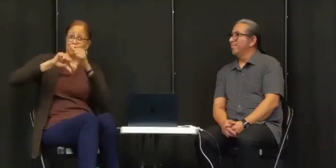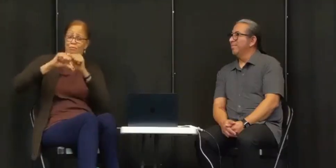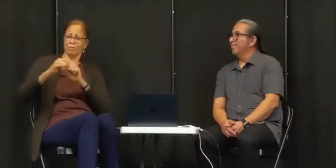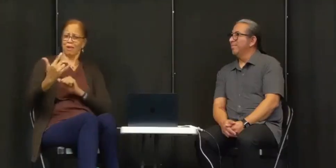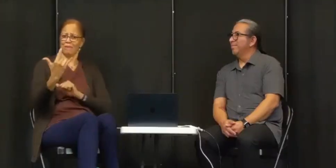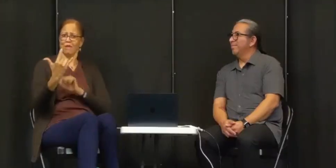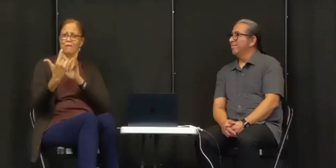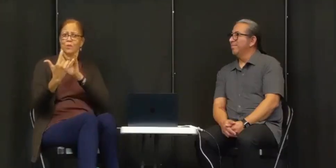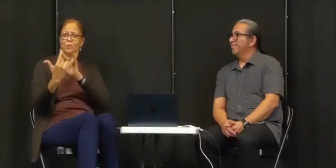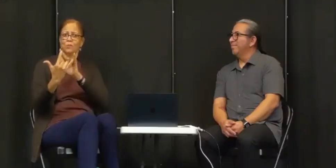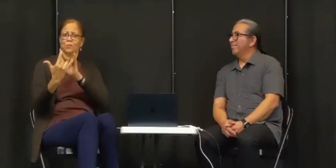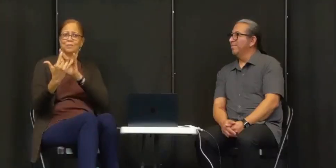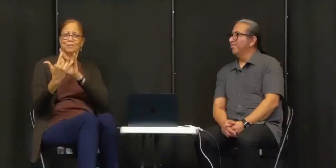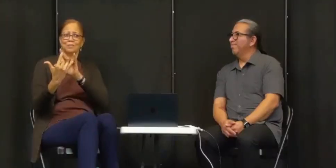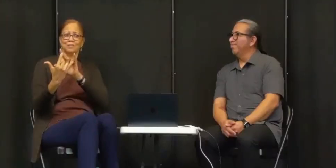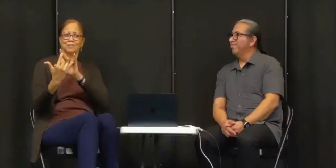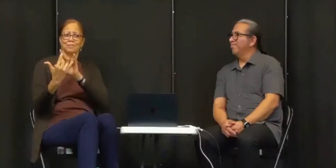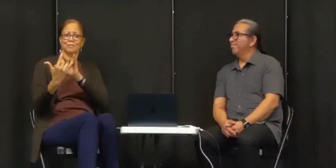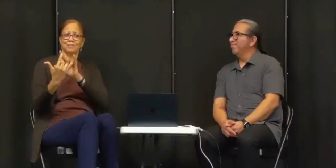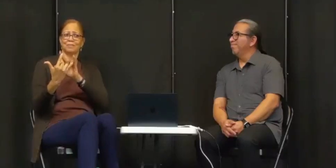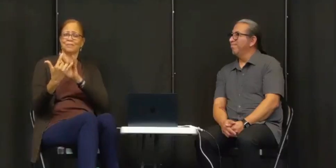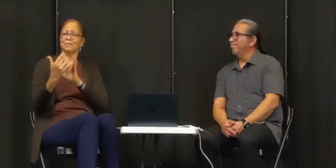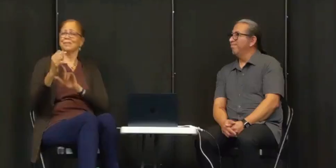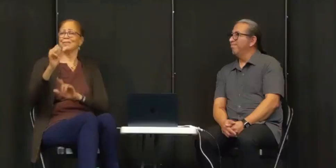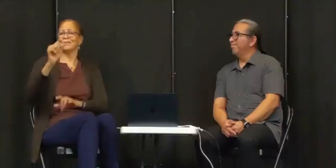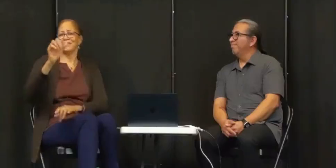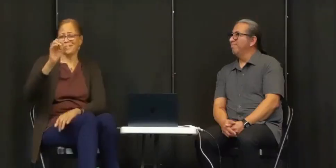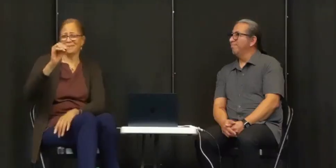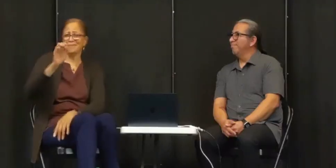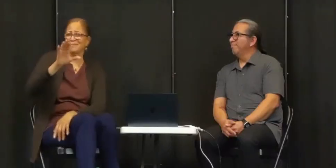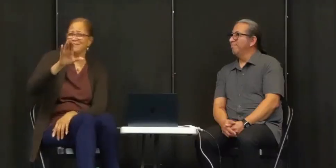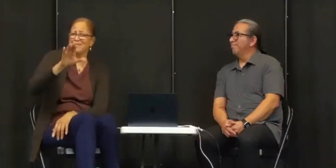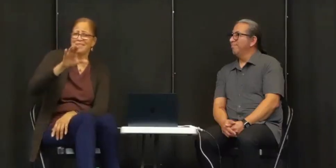So our last words to each other were, I love you. I love you too.